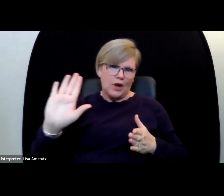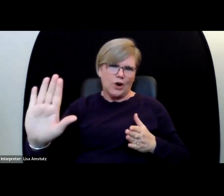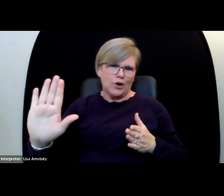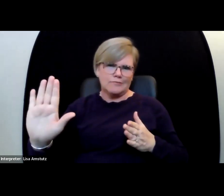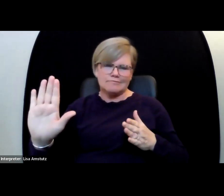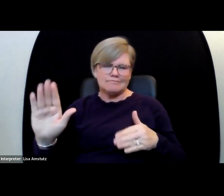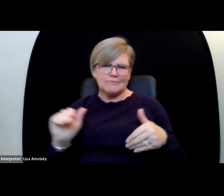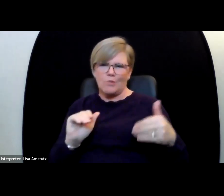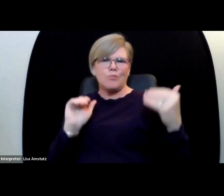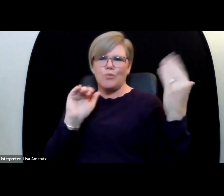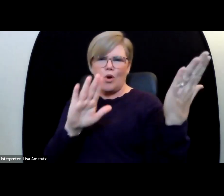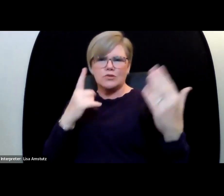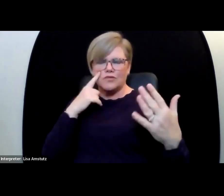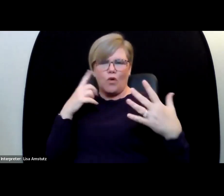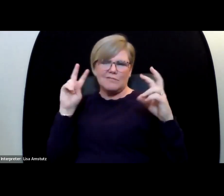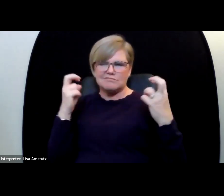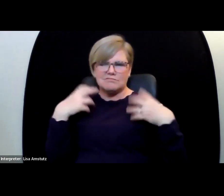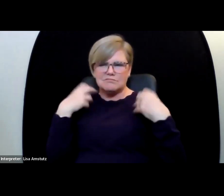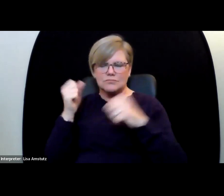form of recovery. And